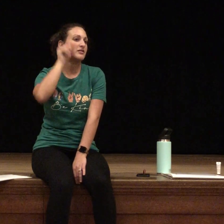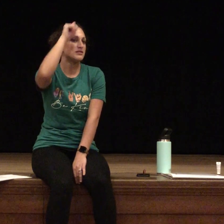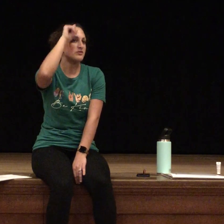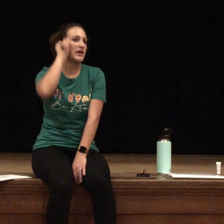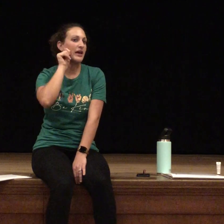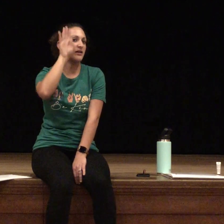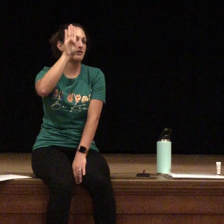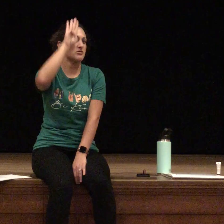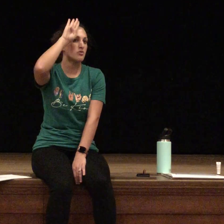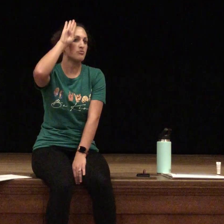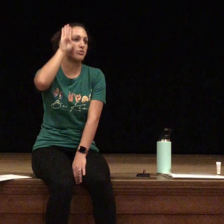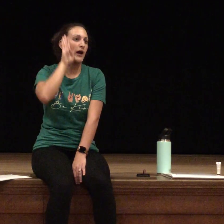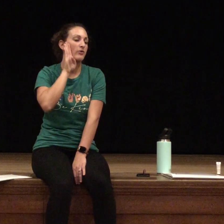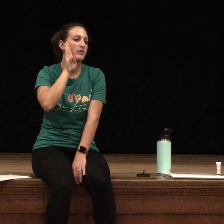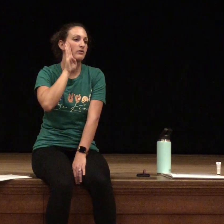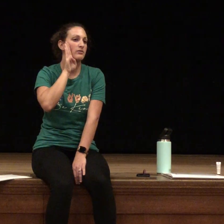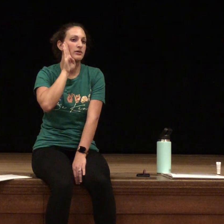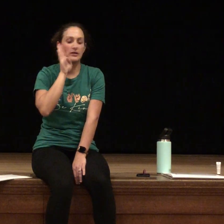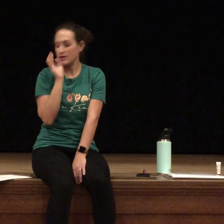So tan, brown.